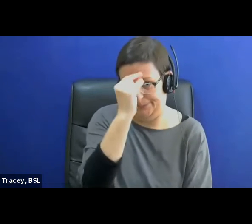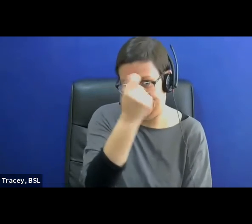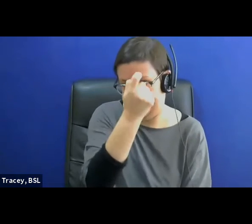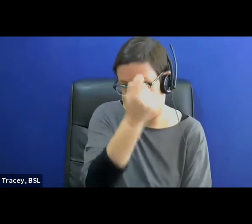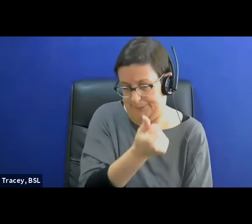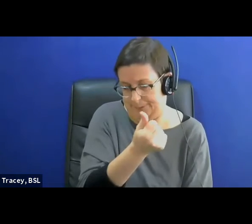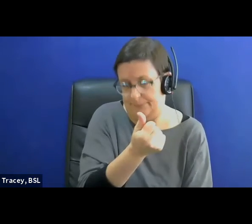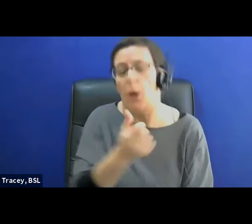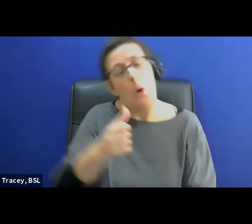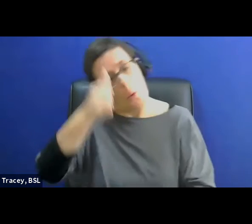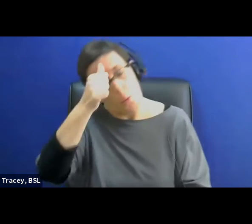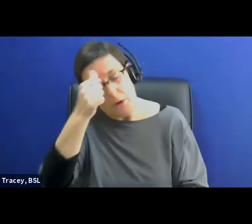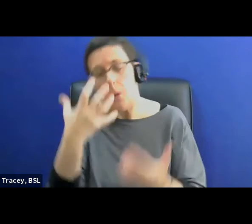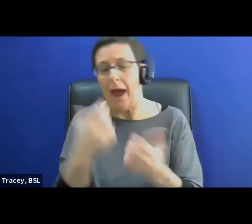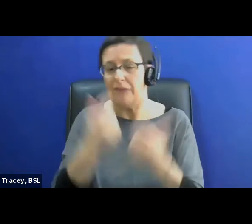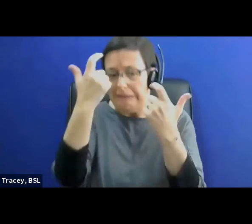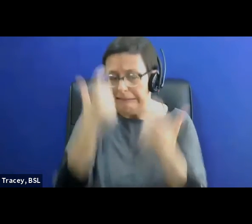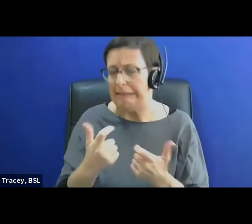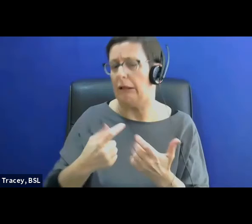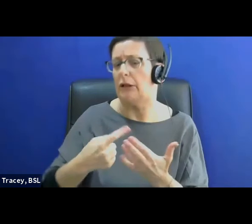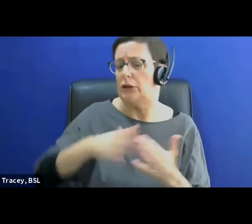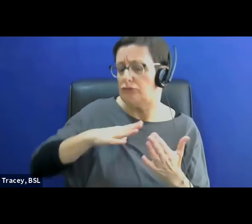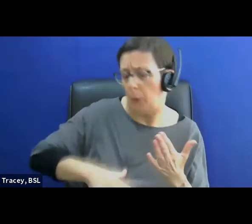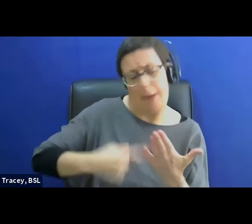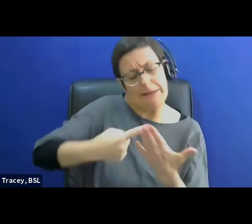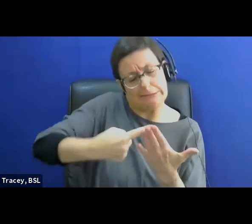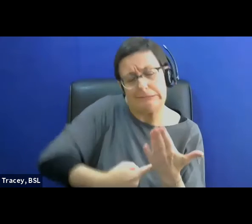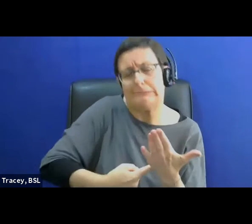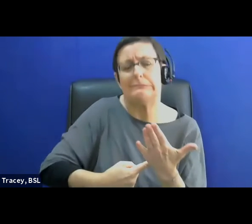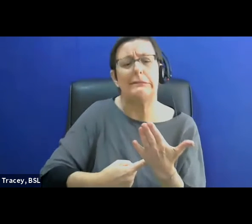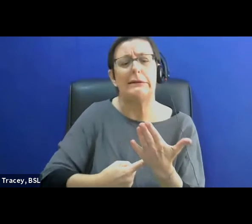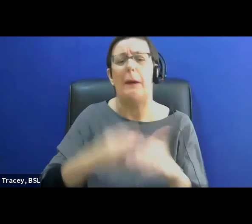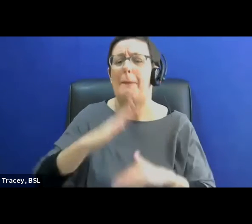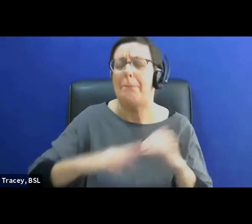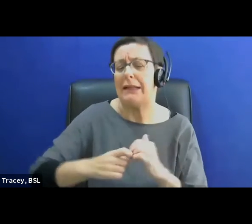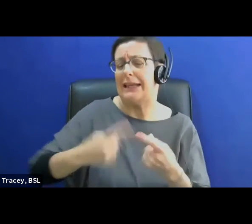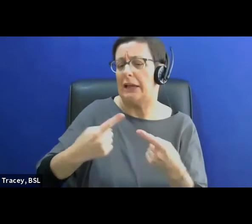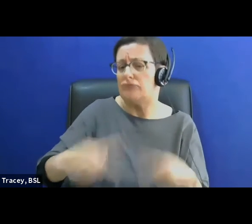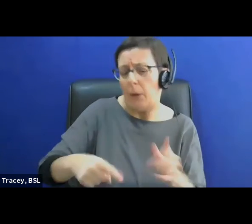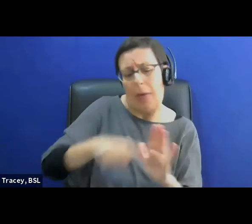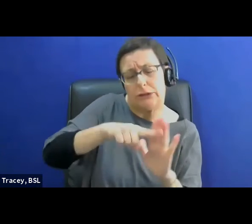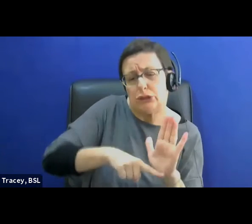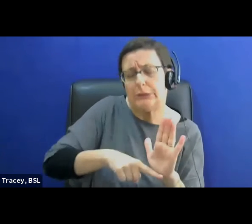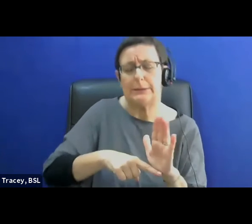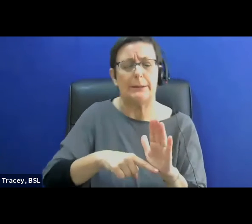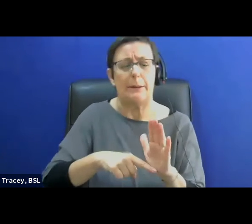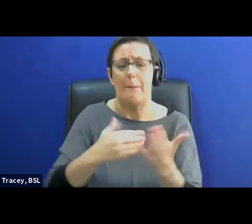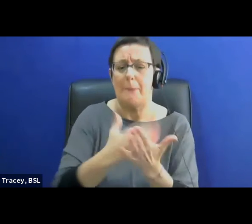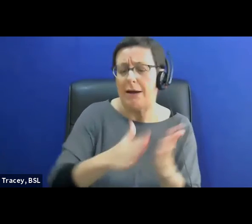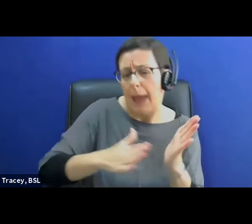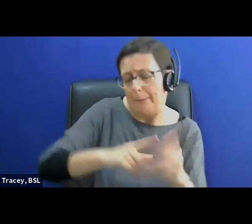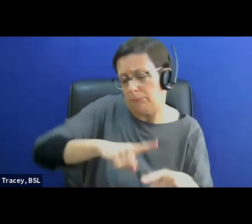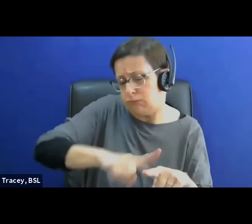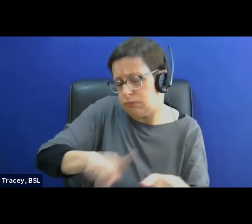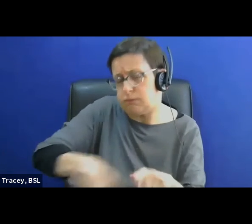requirements, as in the building regulations in the UK and things like that, but they are the bare minimum standards. And is that really what we